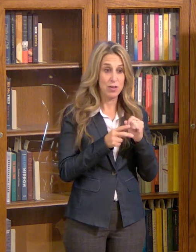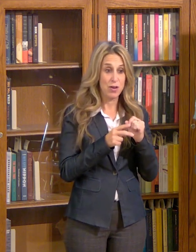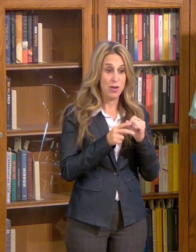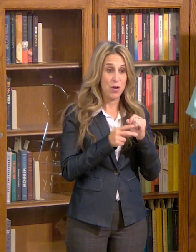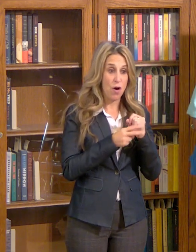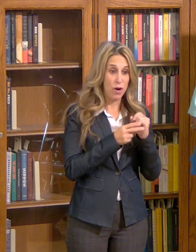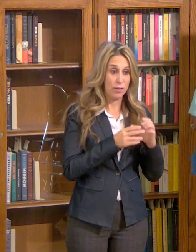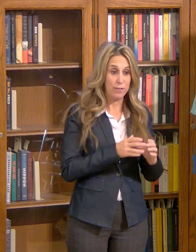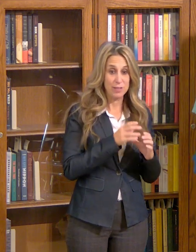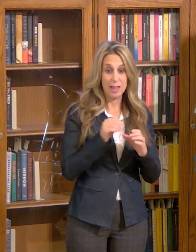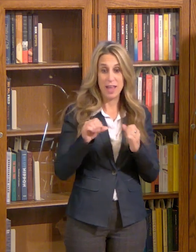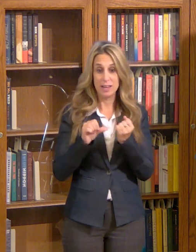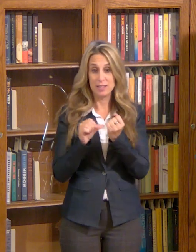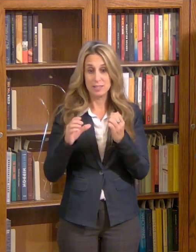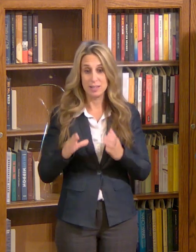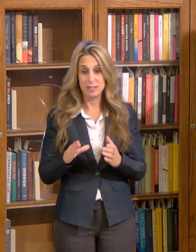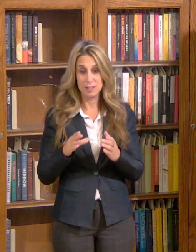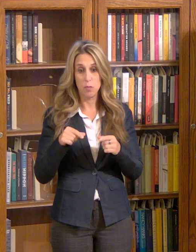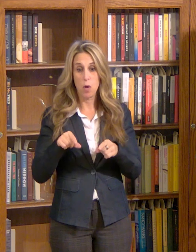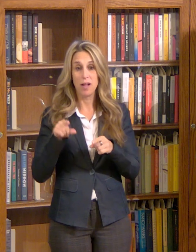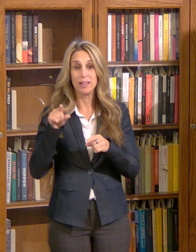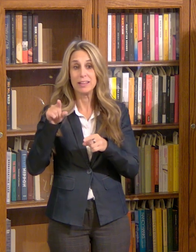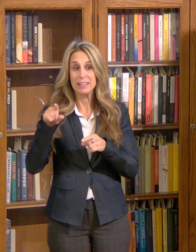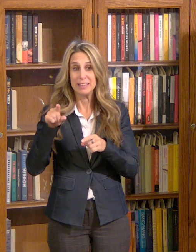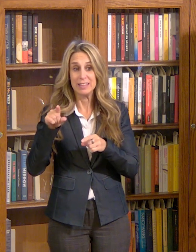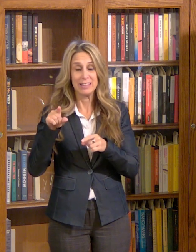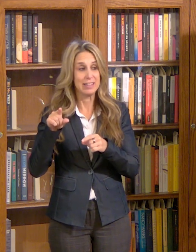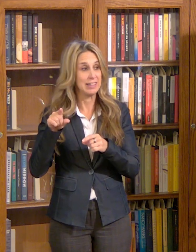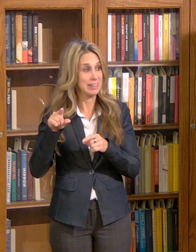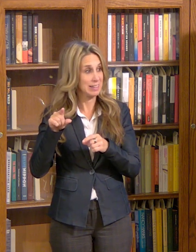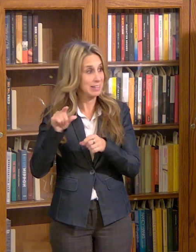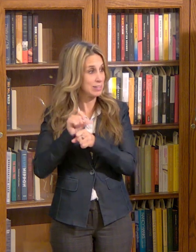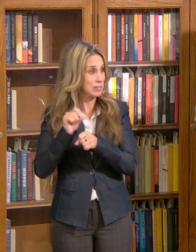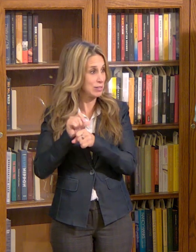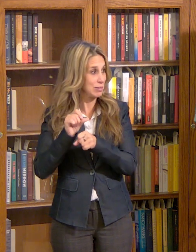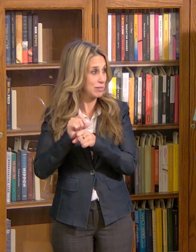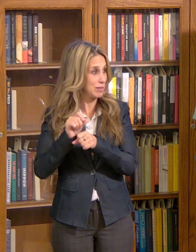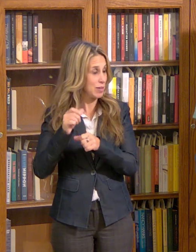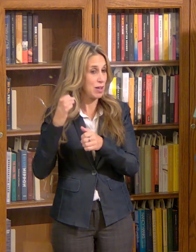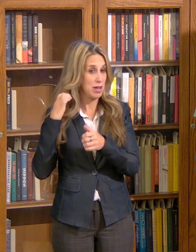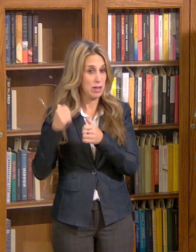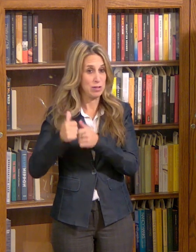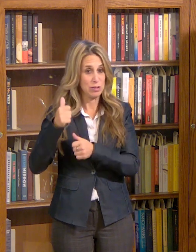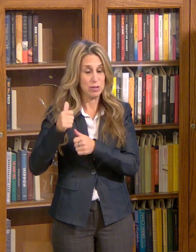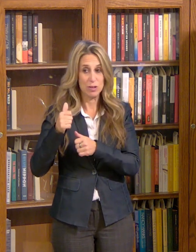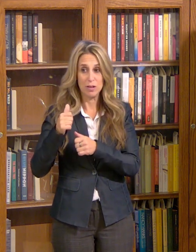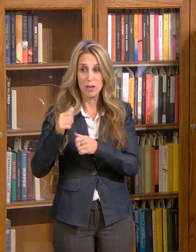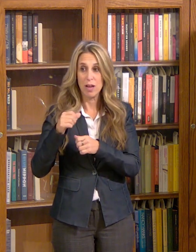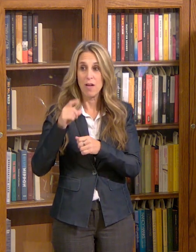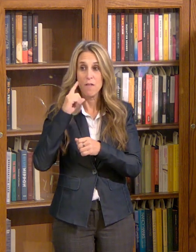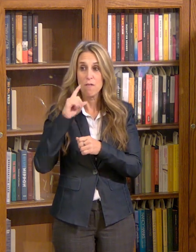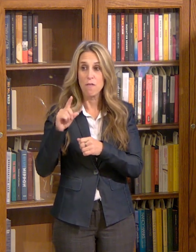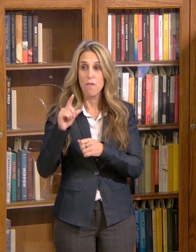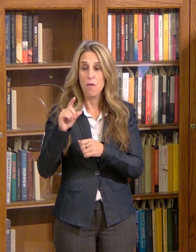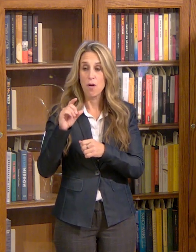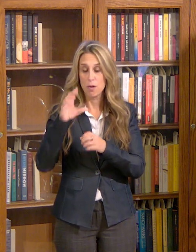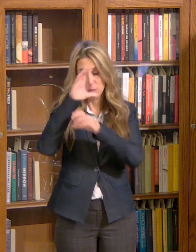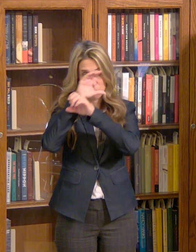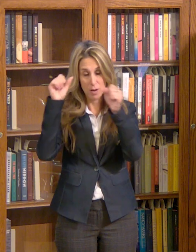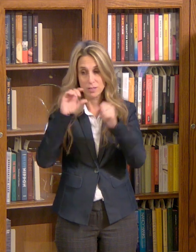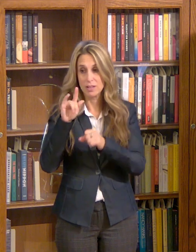assistant while he served as chair of the president uh of President Bill Clinton's initiative on Race for one